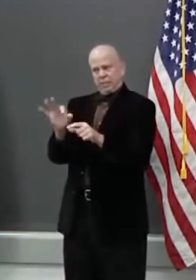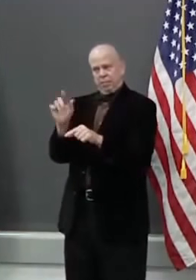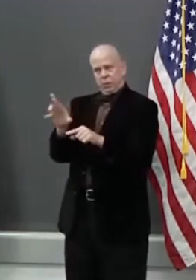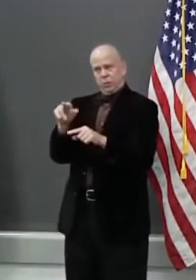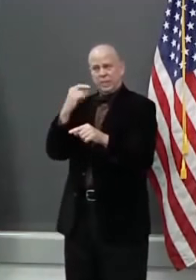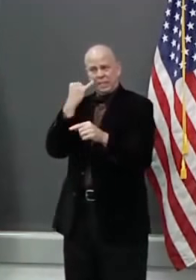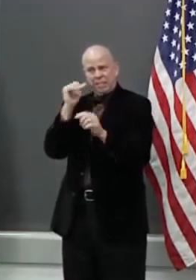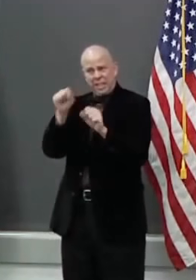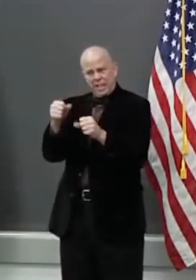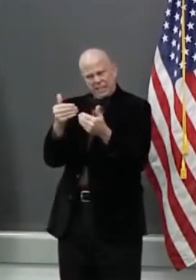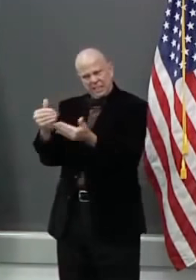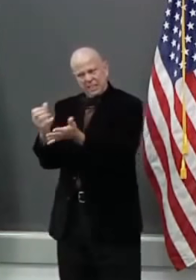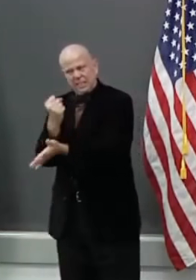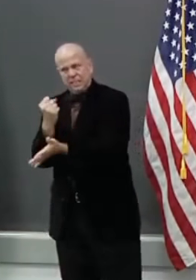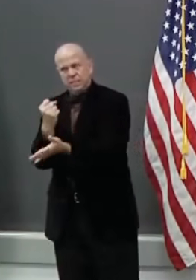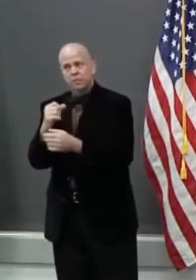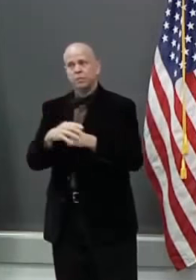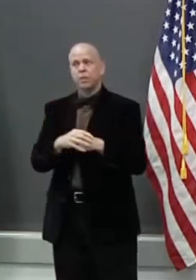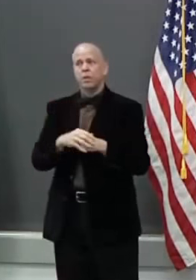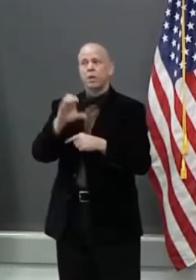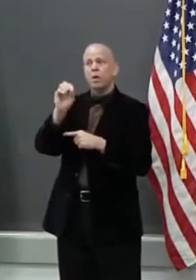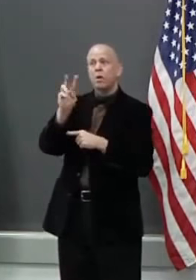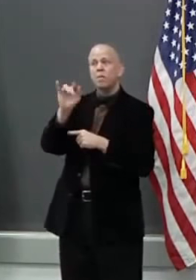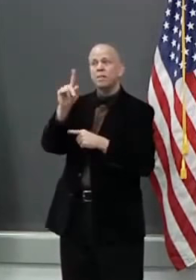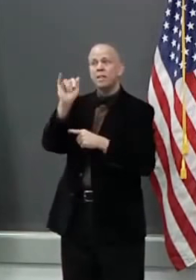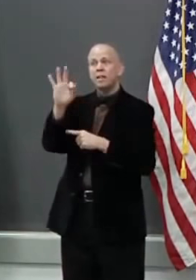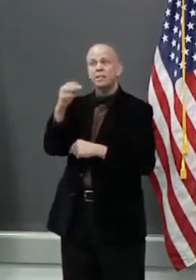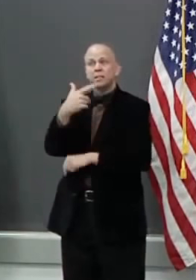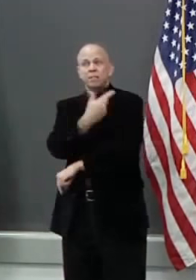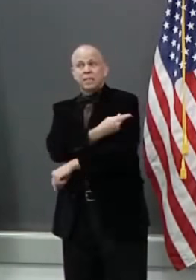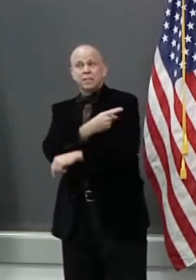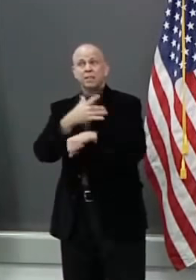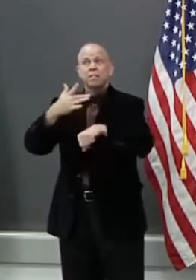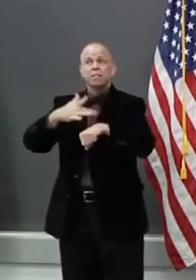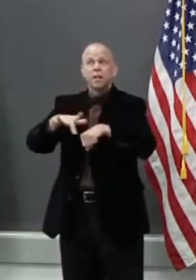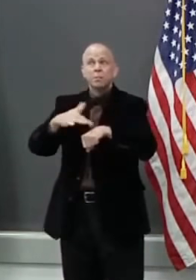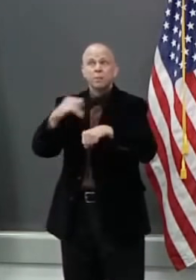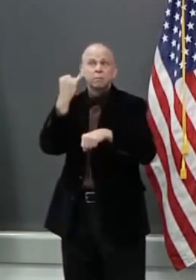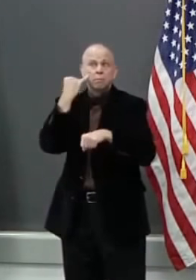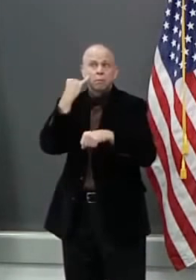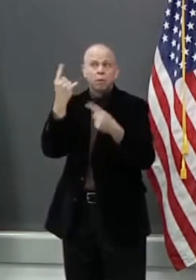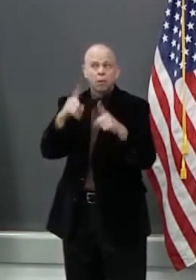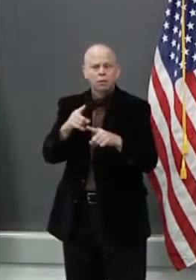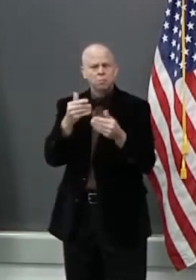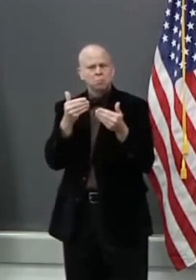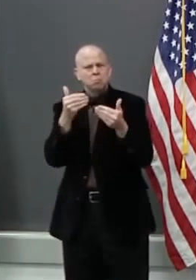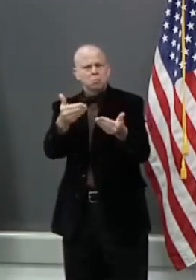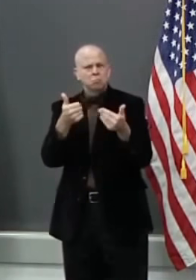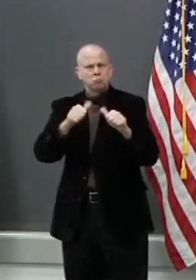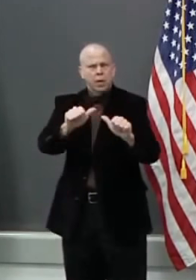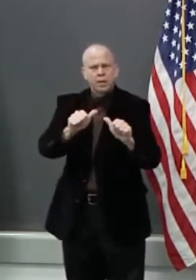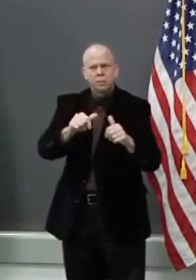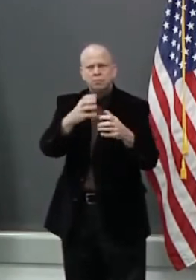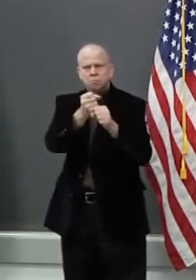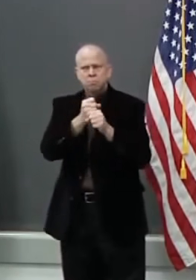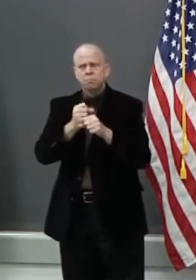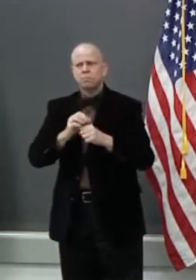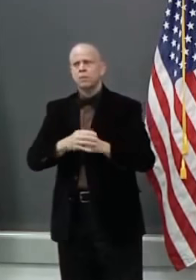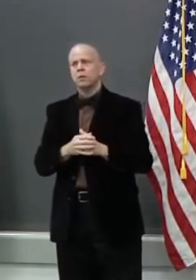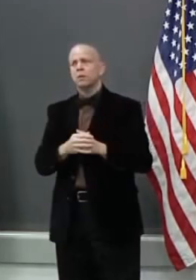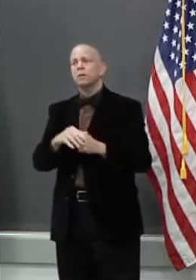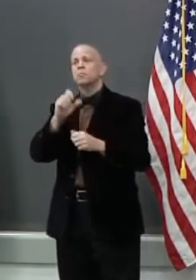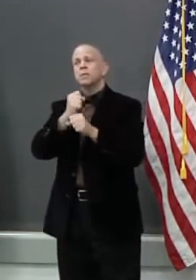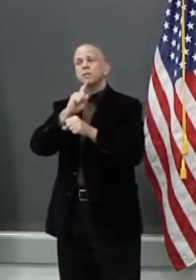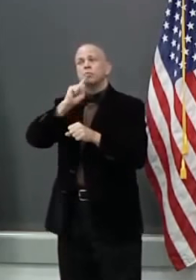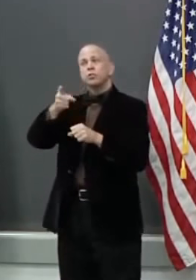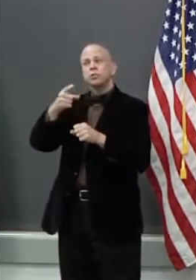available for the public in Oregon, take the vaccine. We are going through steps now to ensure that it's safe and effective. So that's another step you'll have in the